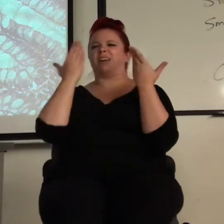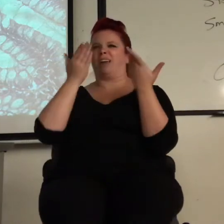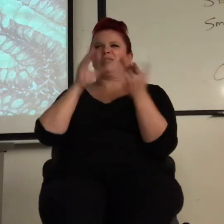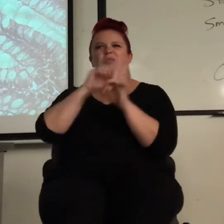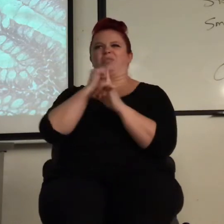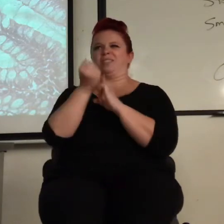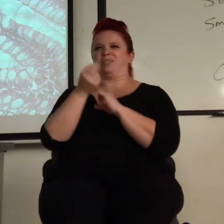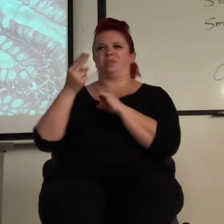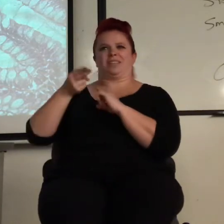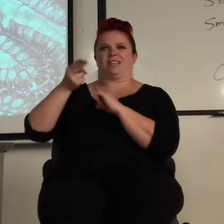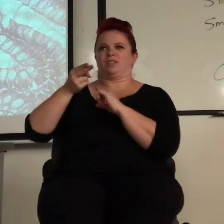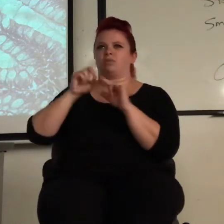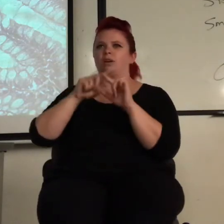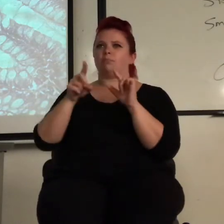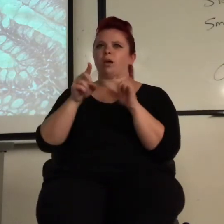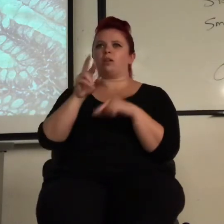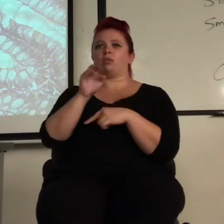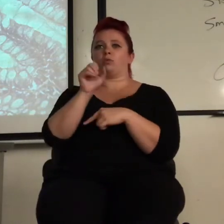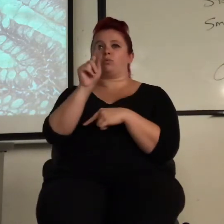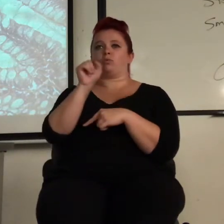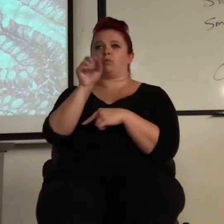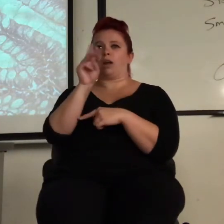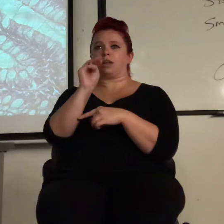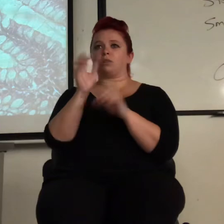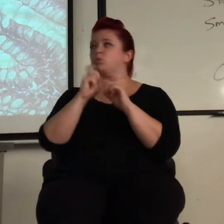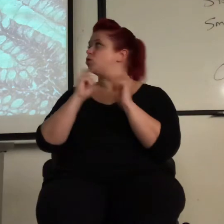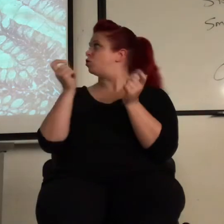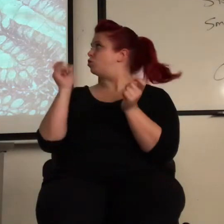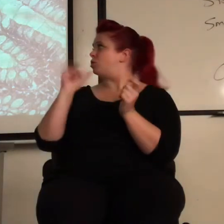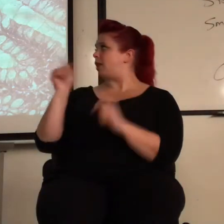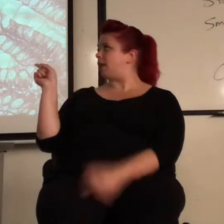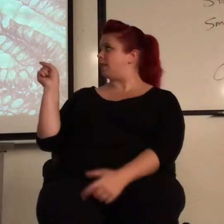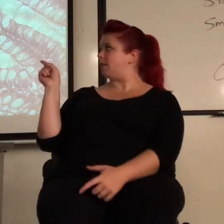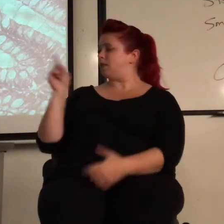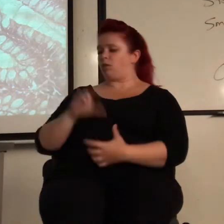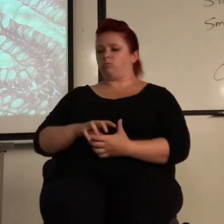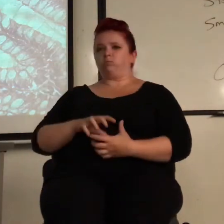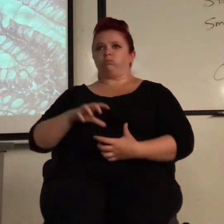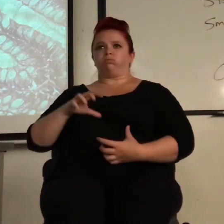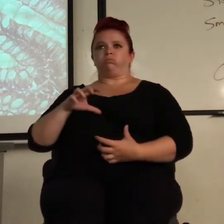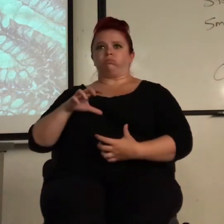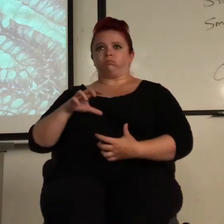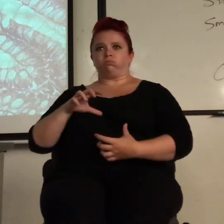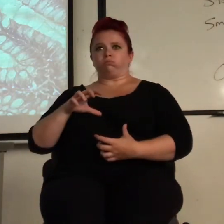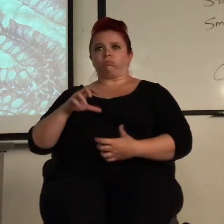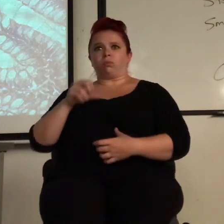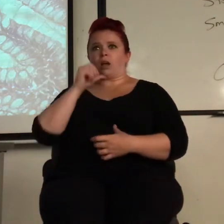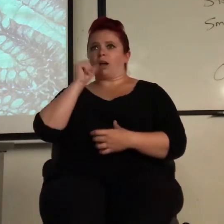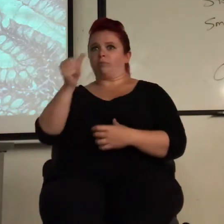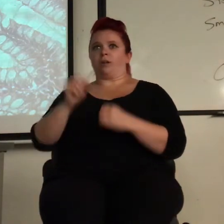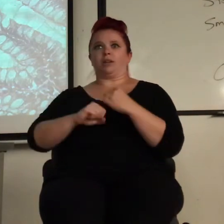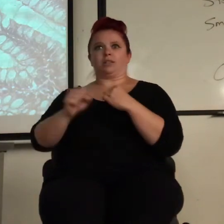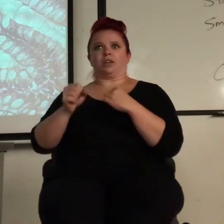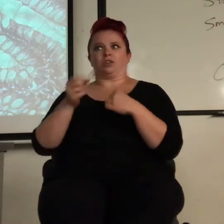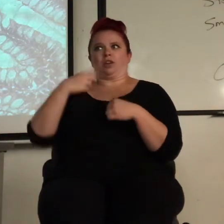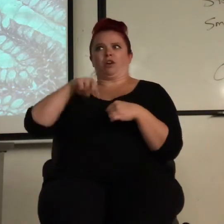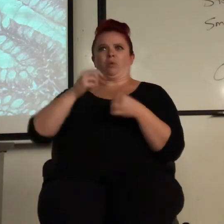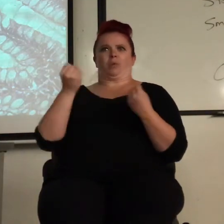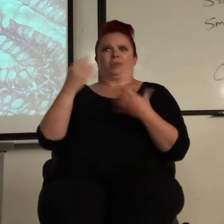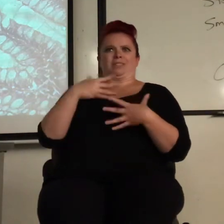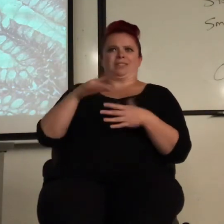history. The rectum was so big, it was like literally this big, and I'm not exaggerating. And we were scared to go near it. We didn't